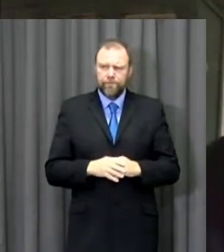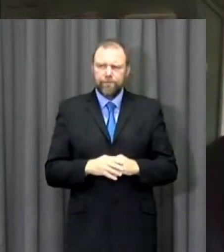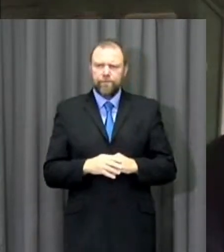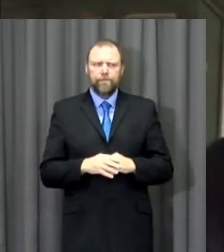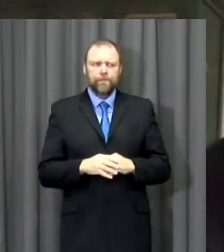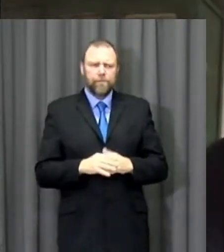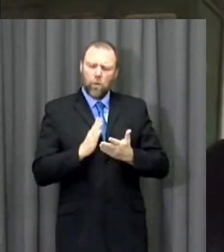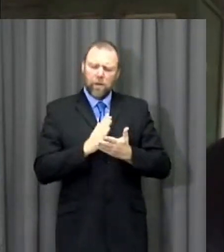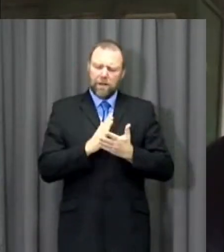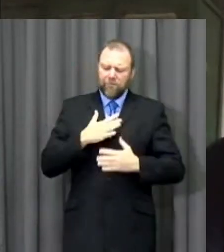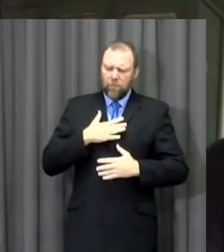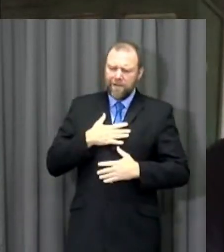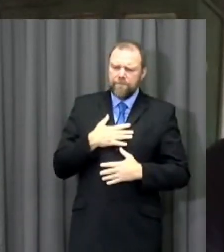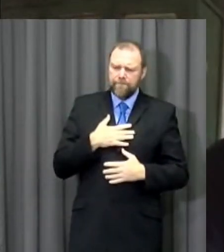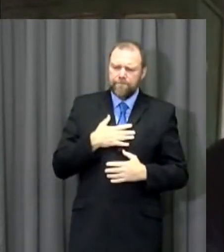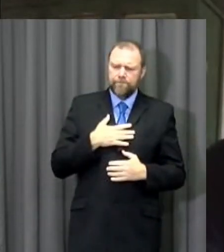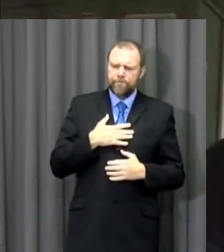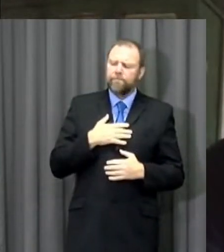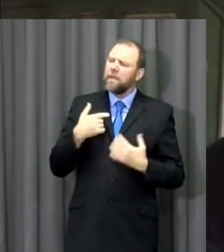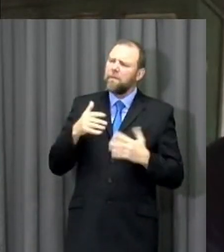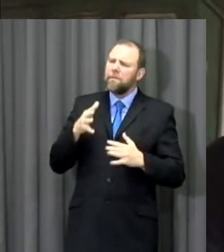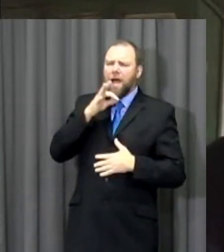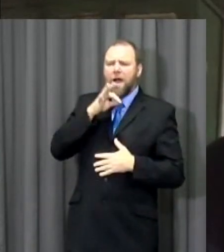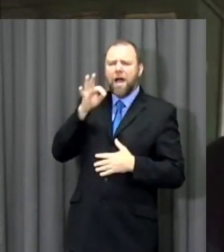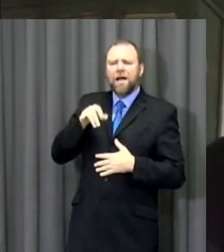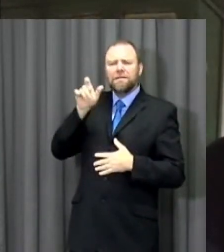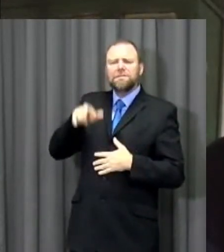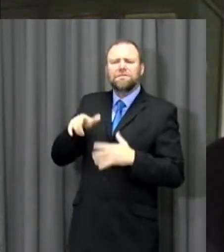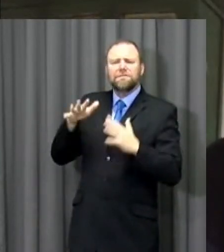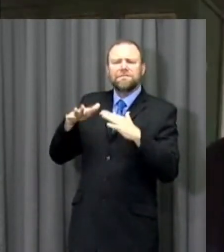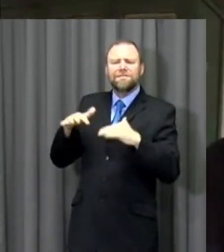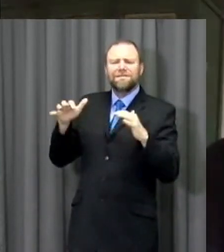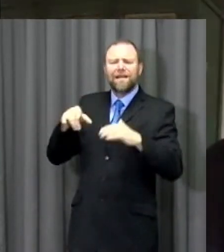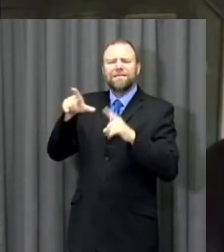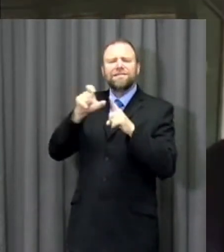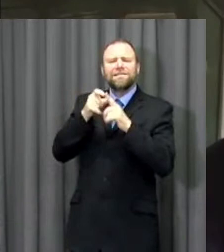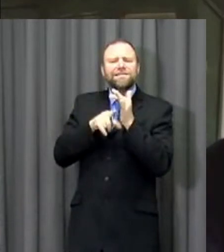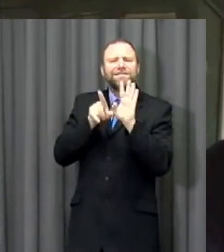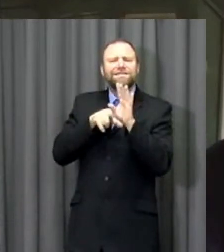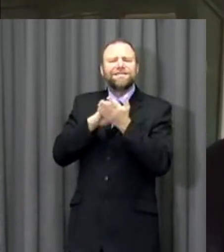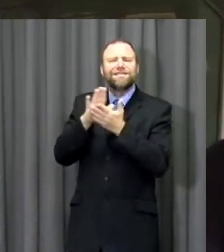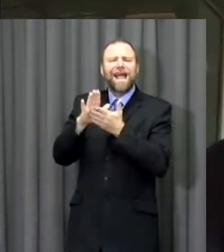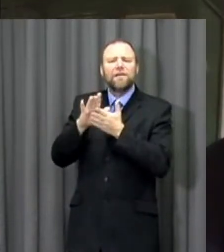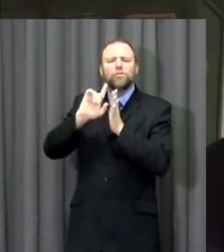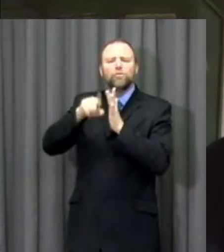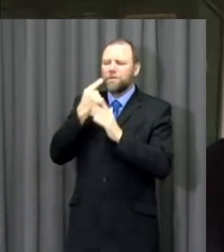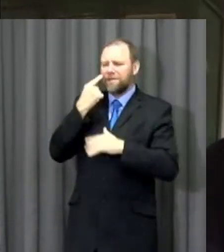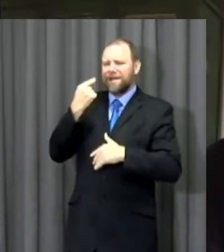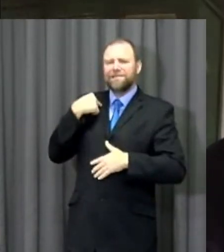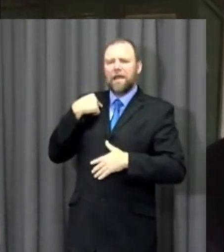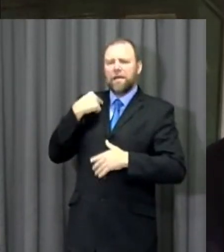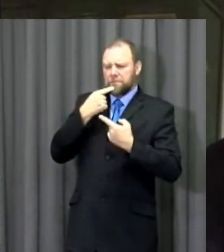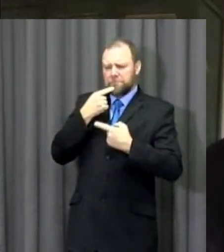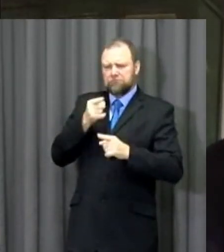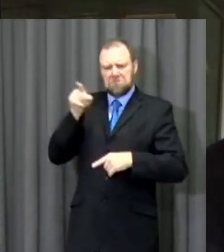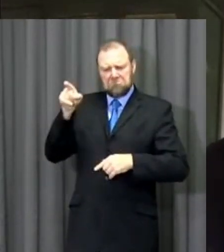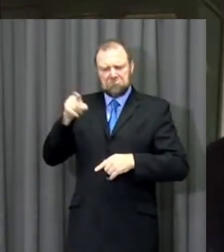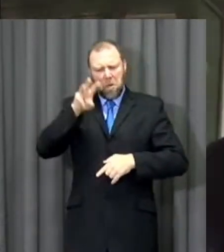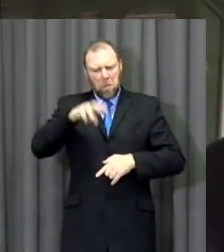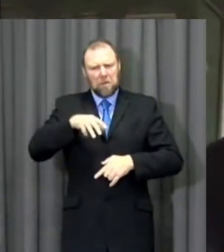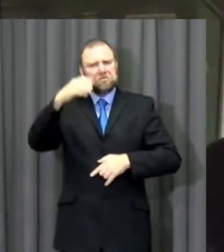Minister's reply to a question from a member of the Senate, Dennis Jewell, yesterday, that the Welsh Government is sticking rigidly to